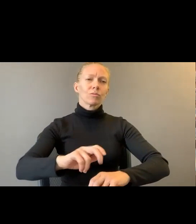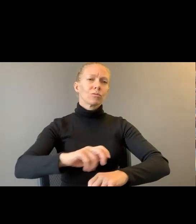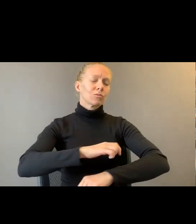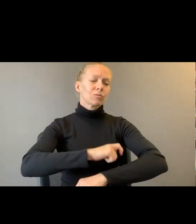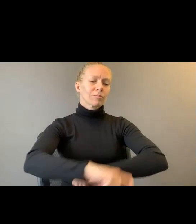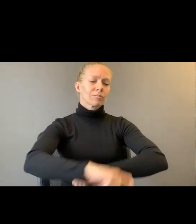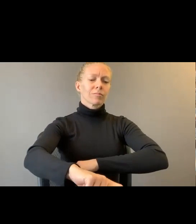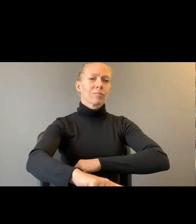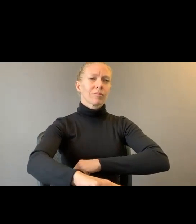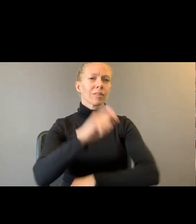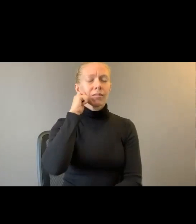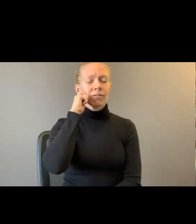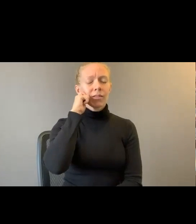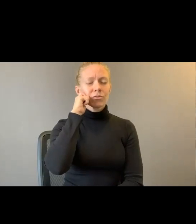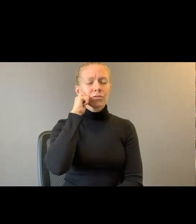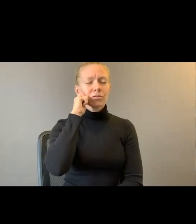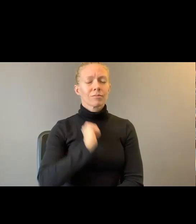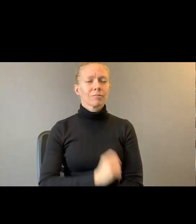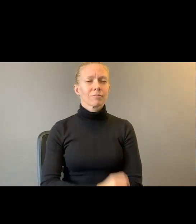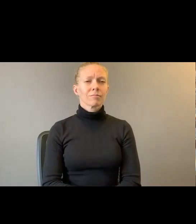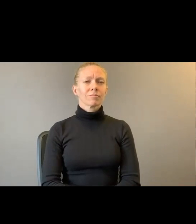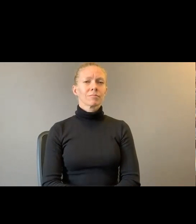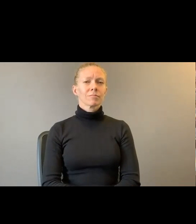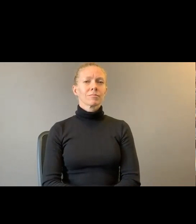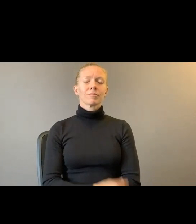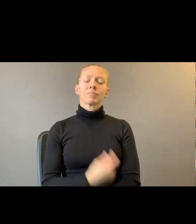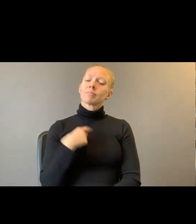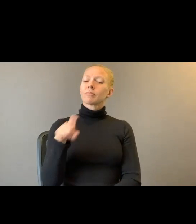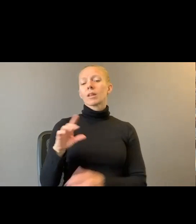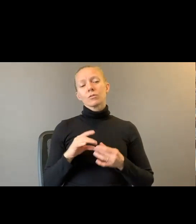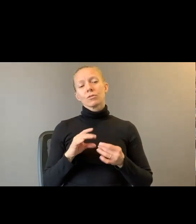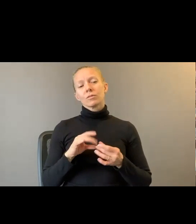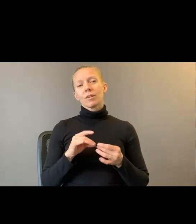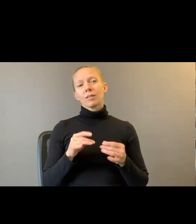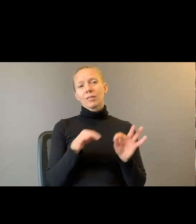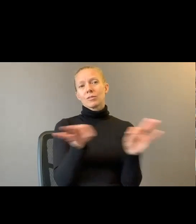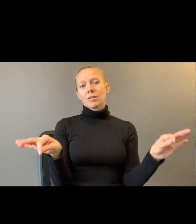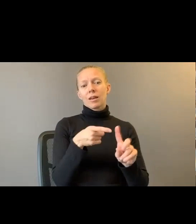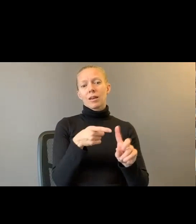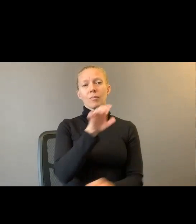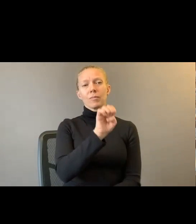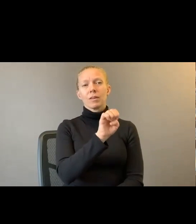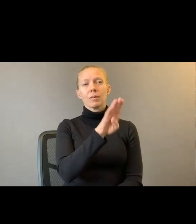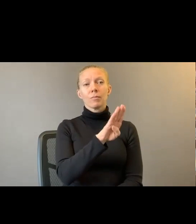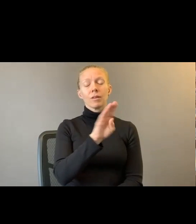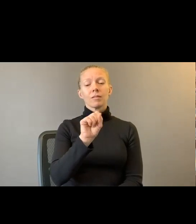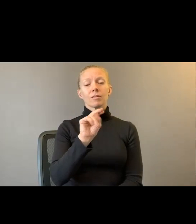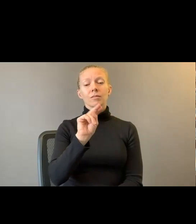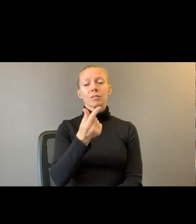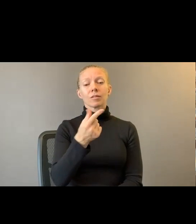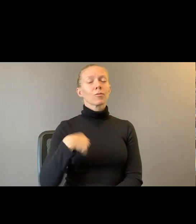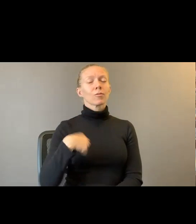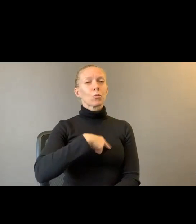And I should say there's a line from E.B. Song. We think of you